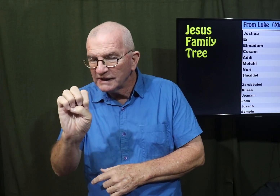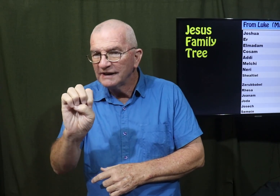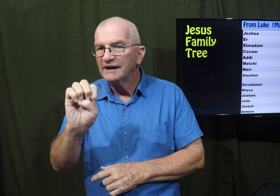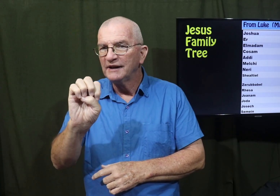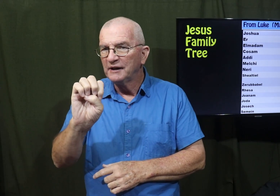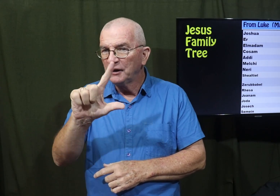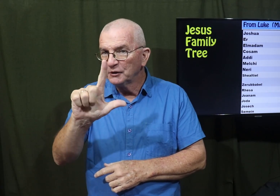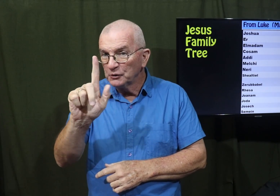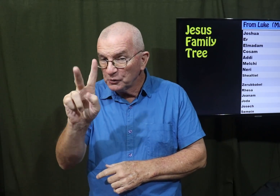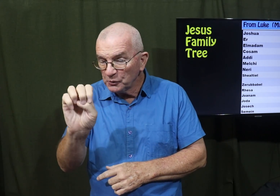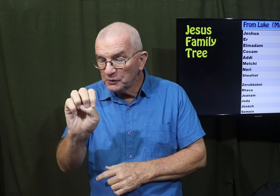Luke